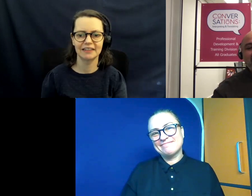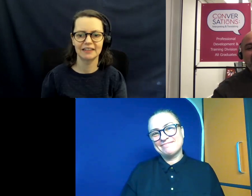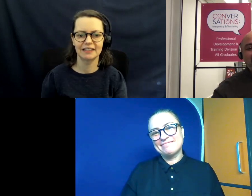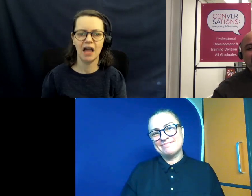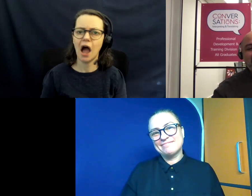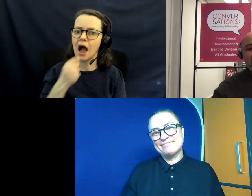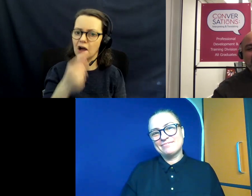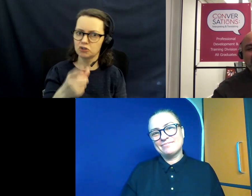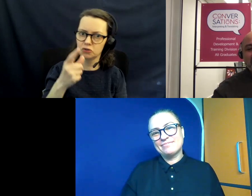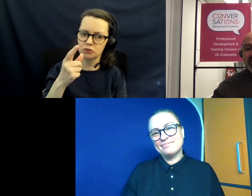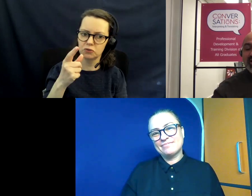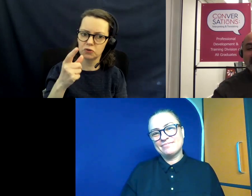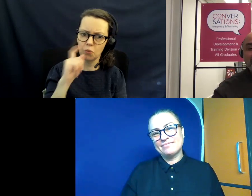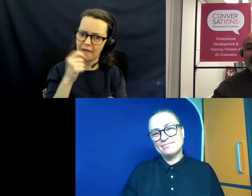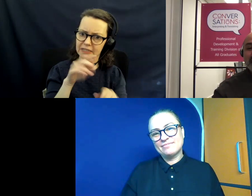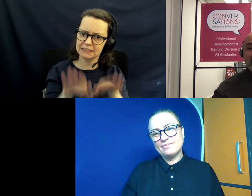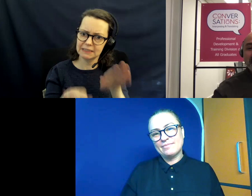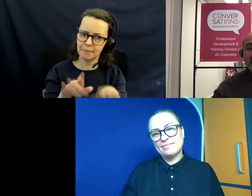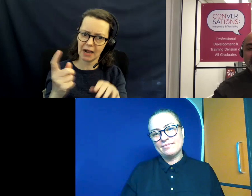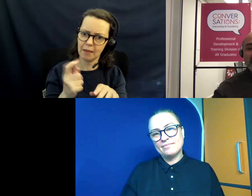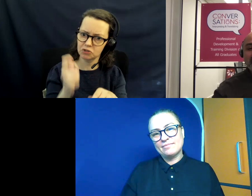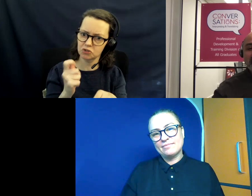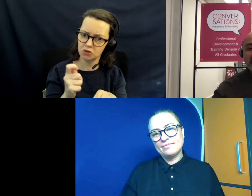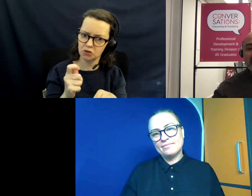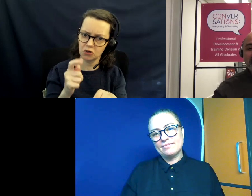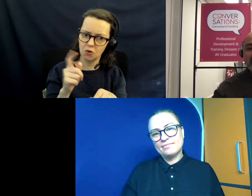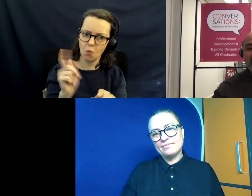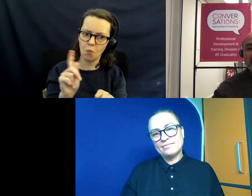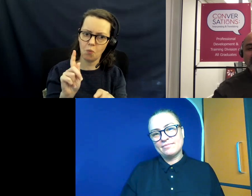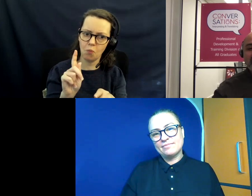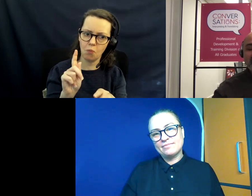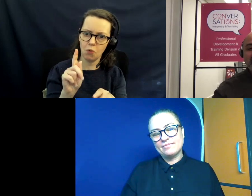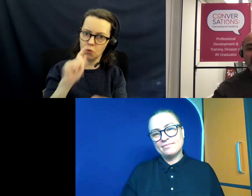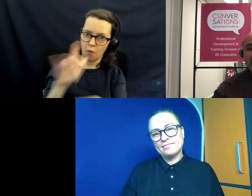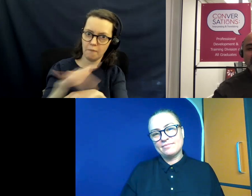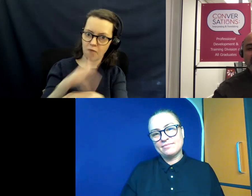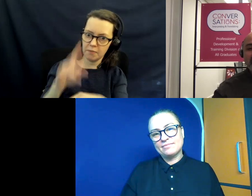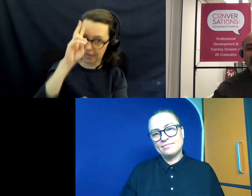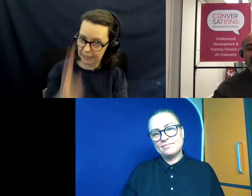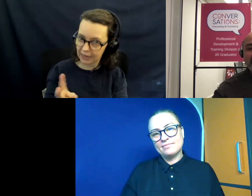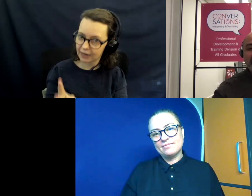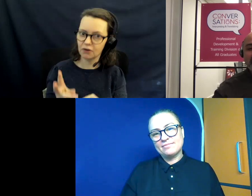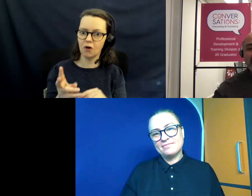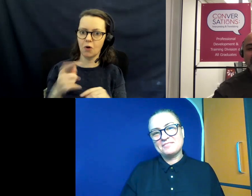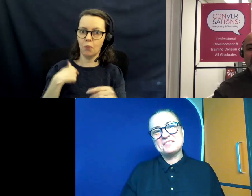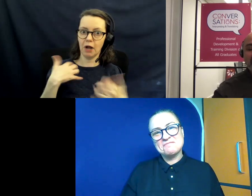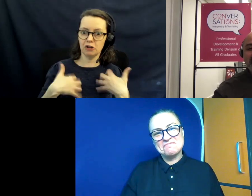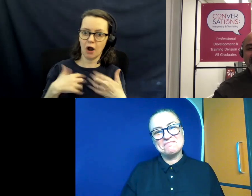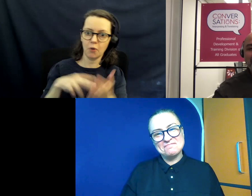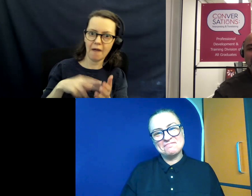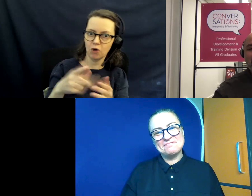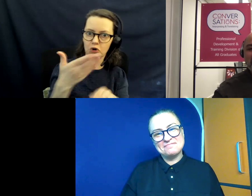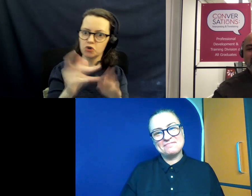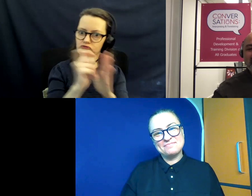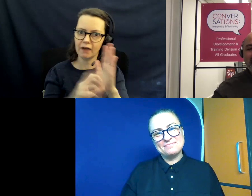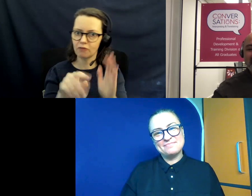Is there going to be something similar coming soon? How are things looking on the performance side of things? Will we be looking forward to some new writing